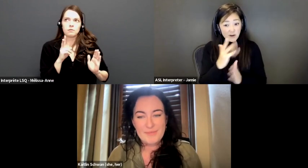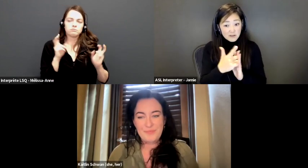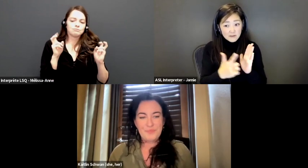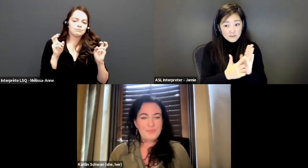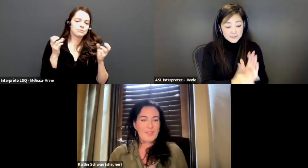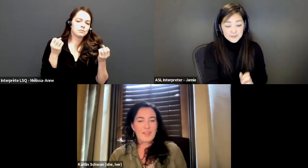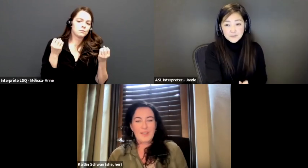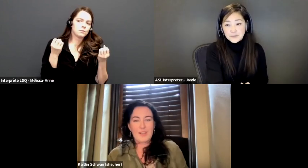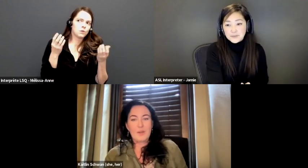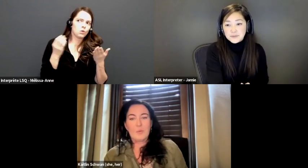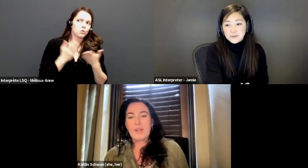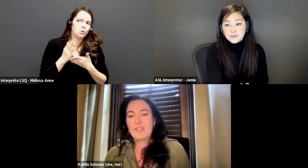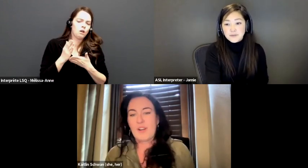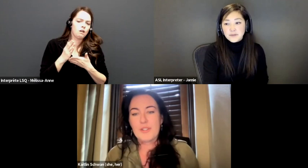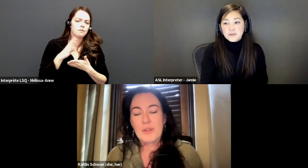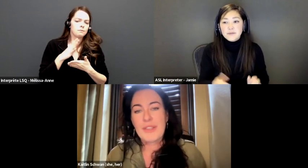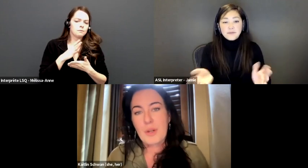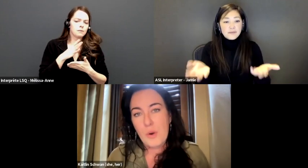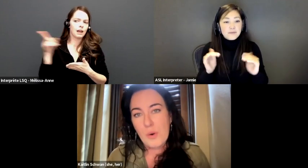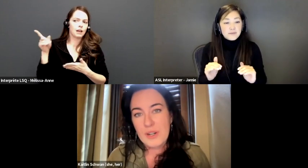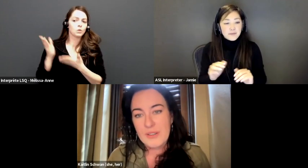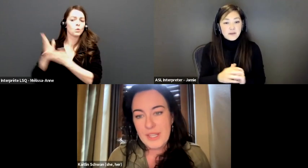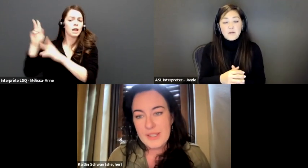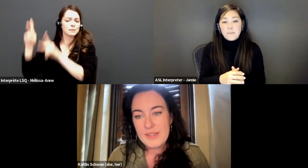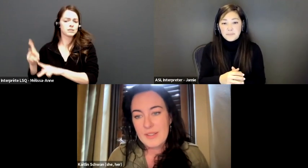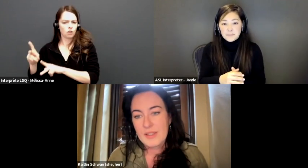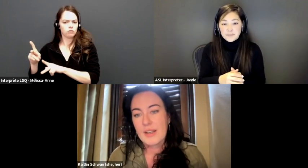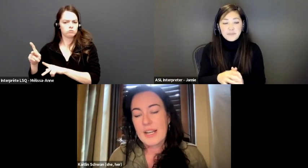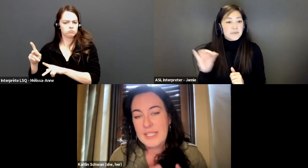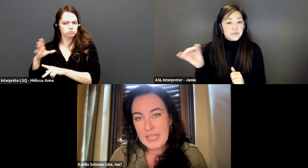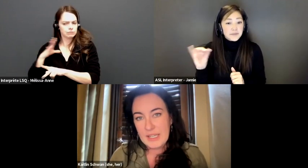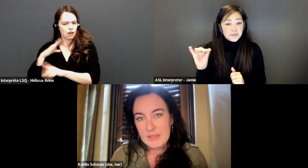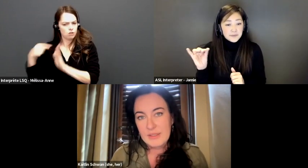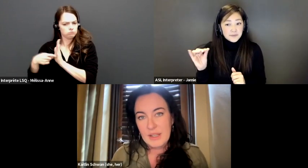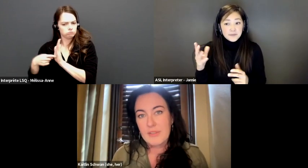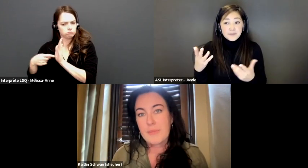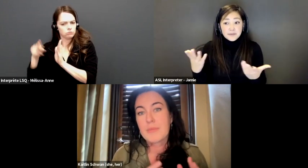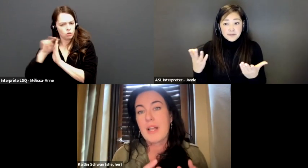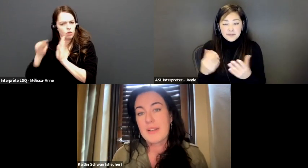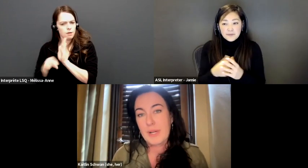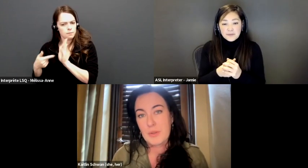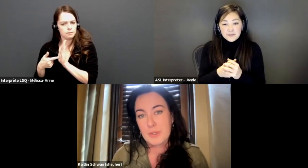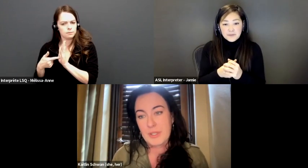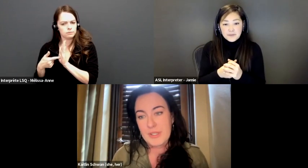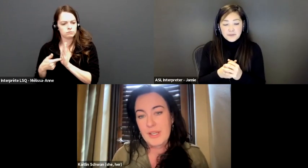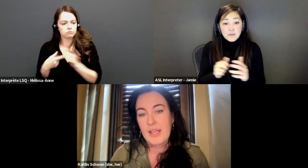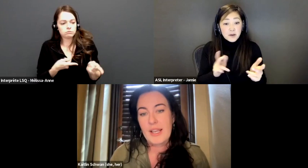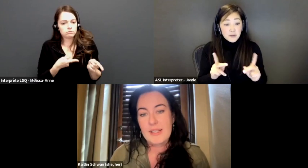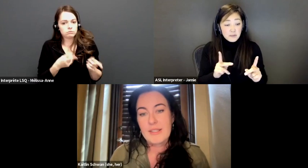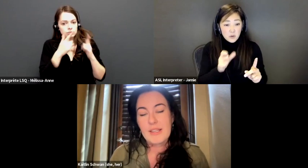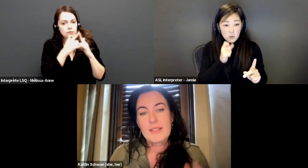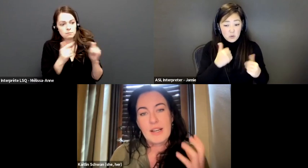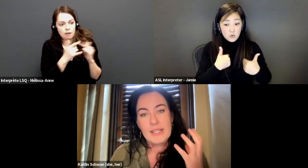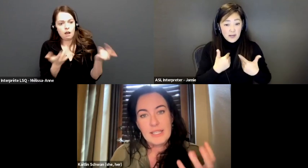please. What is also at the core of this idea of people as rights holders